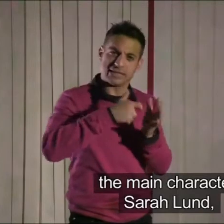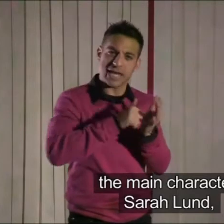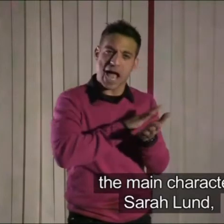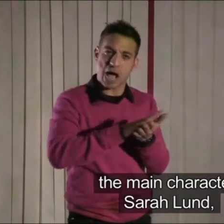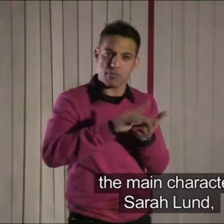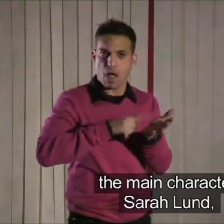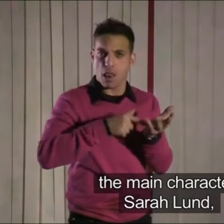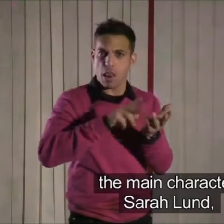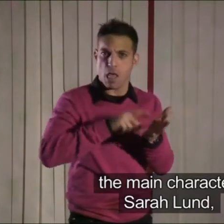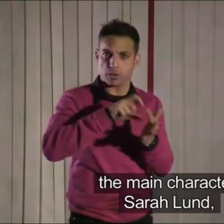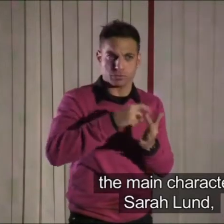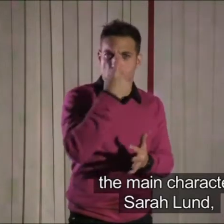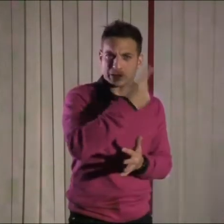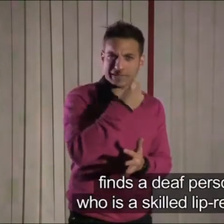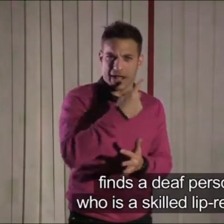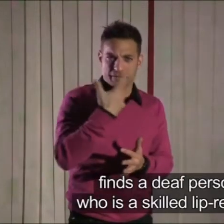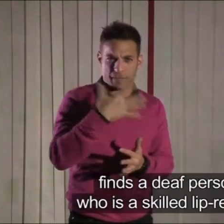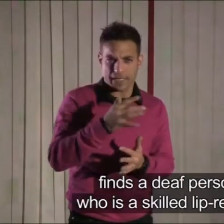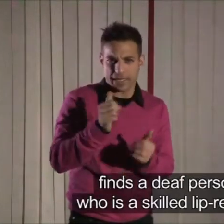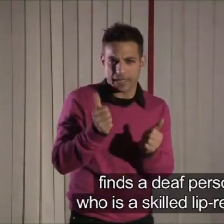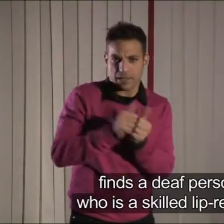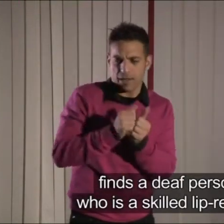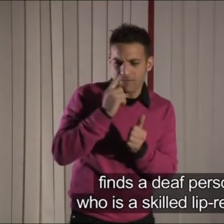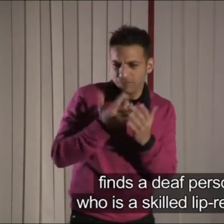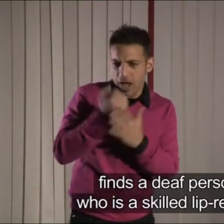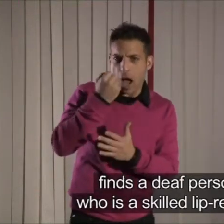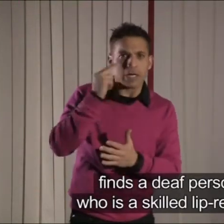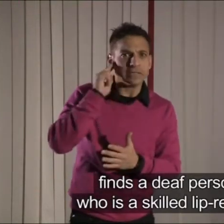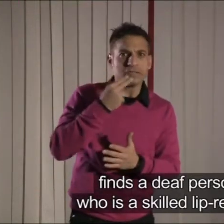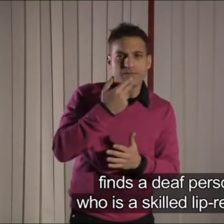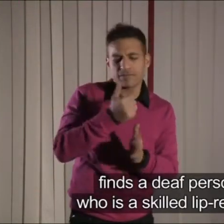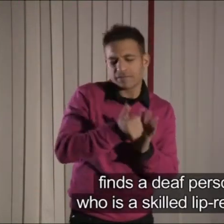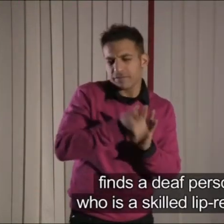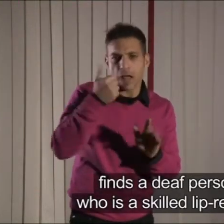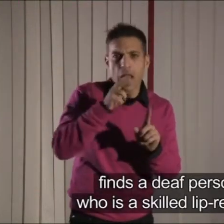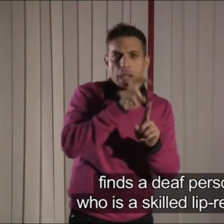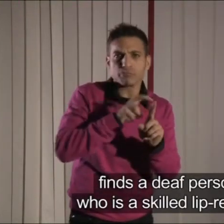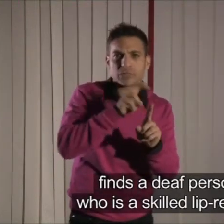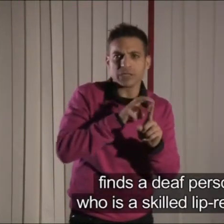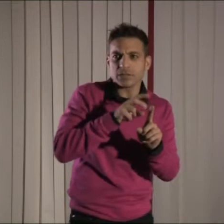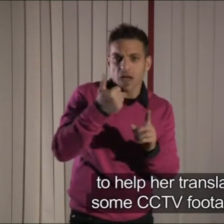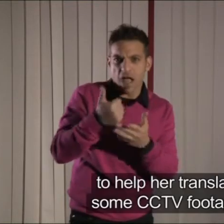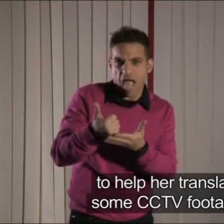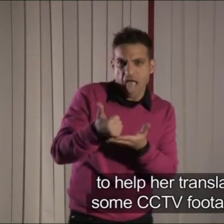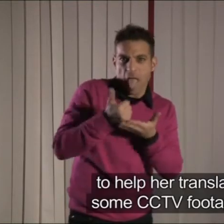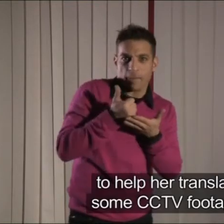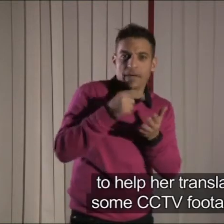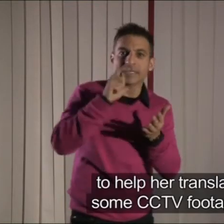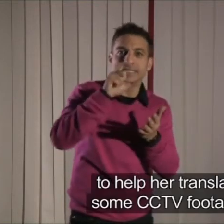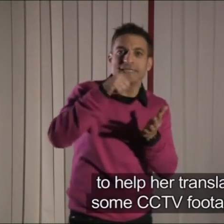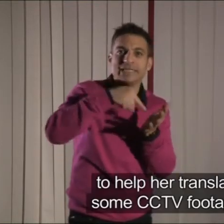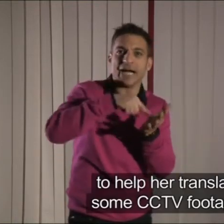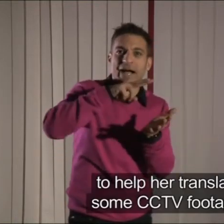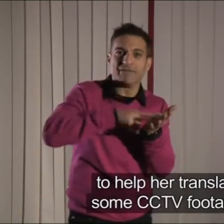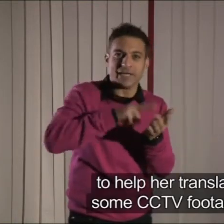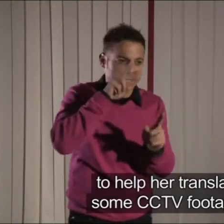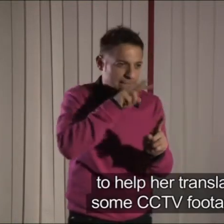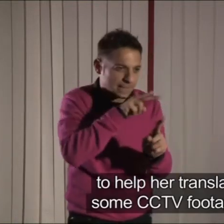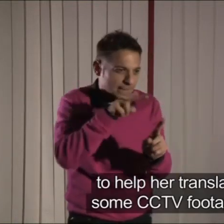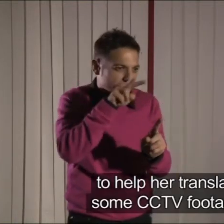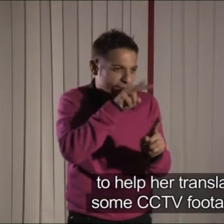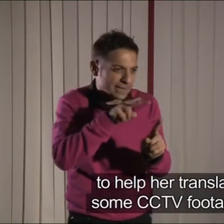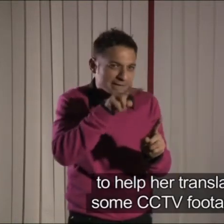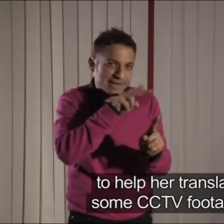Lund, finds a deaf person who is a skilled lip reader to help her translate some